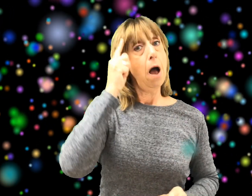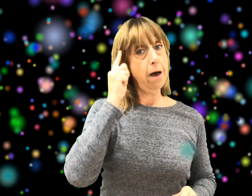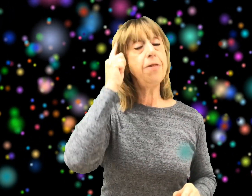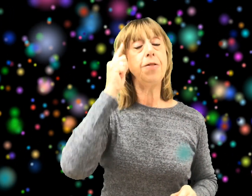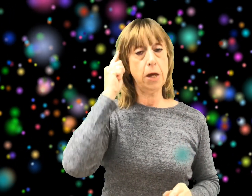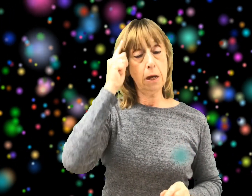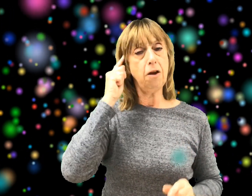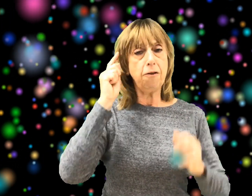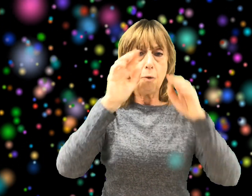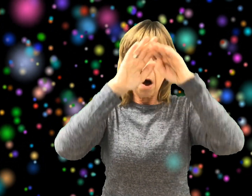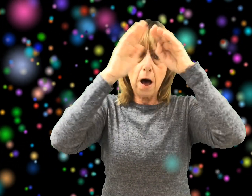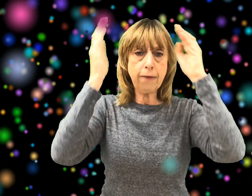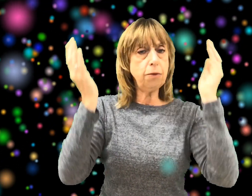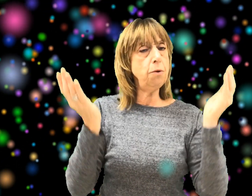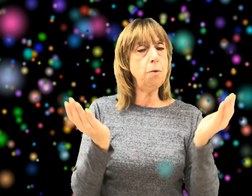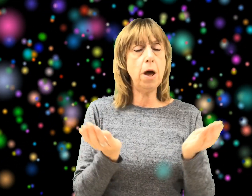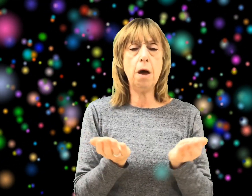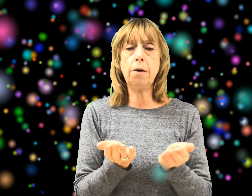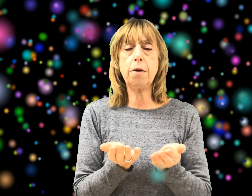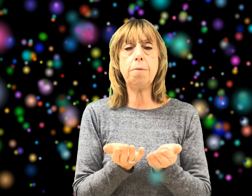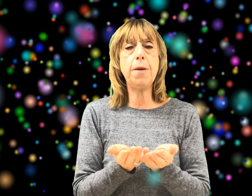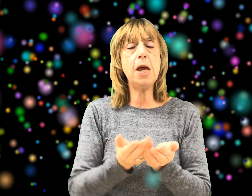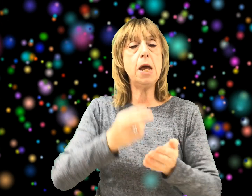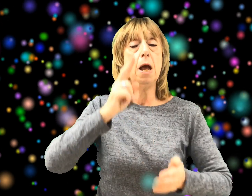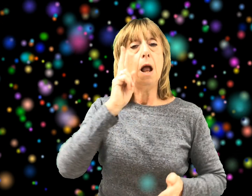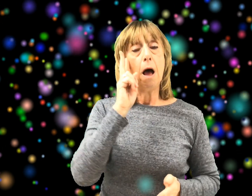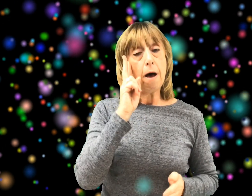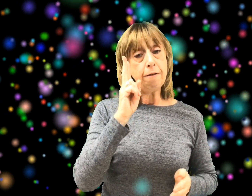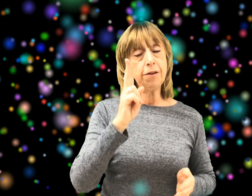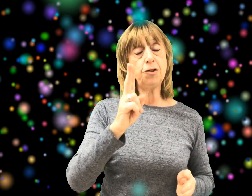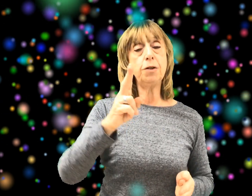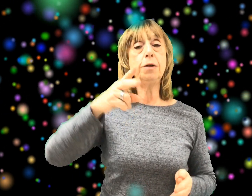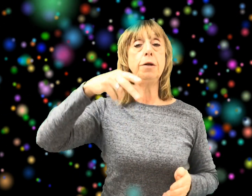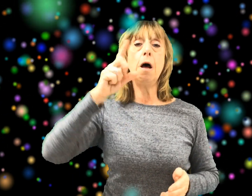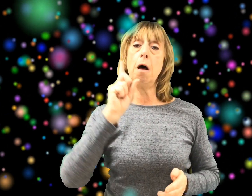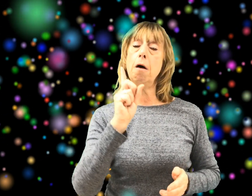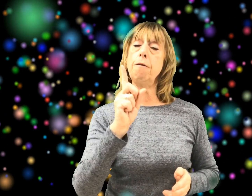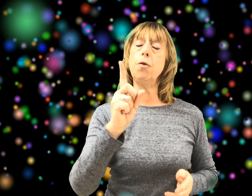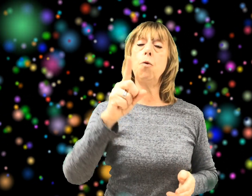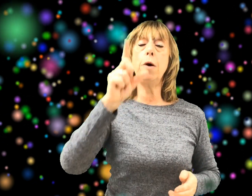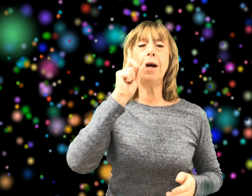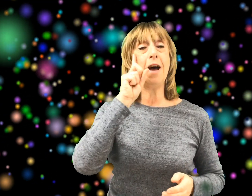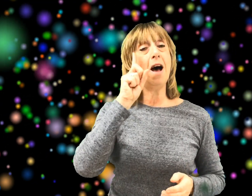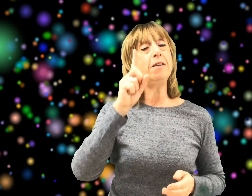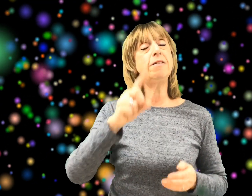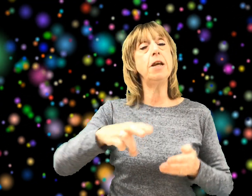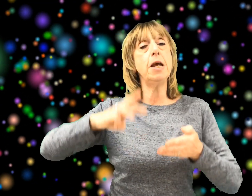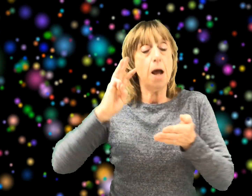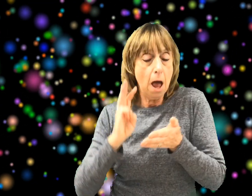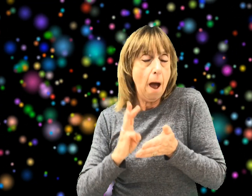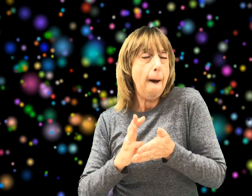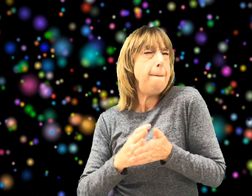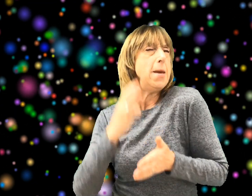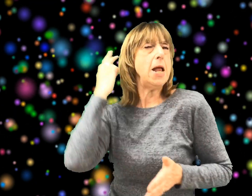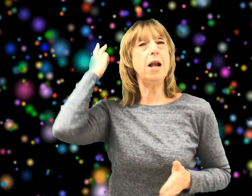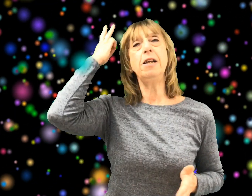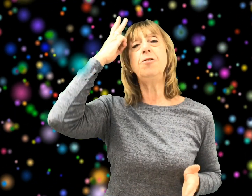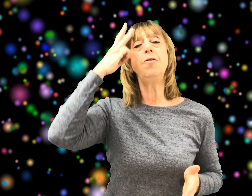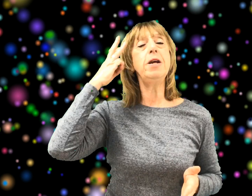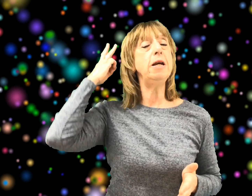awake. I think of what the world could be, a vision of the one I see. A million dreams